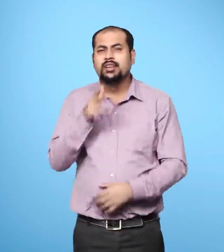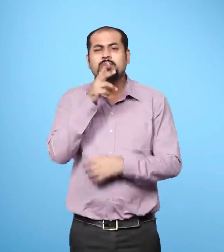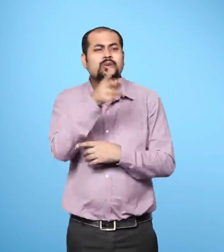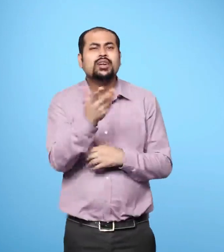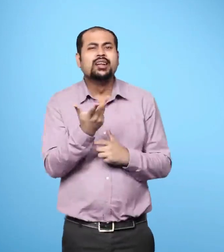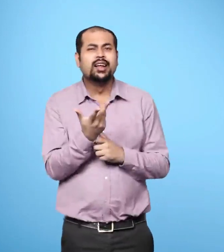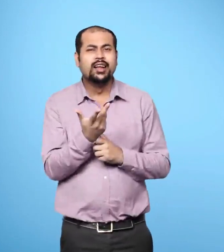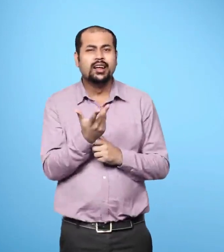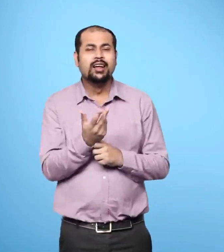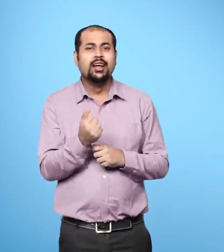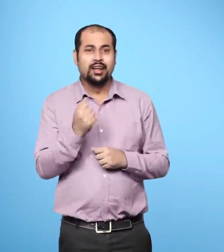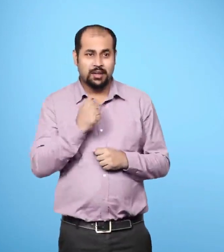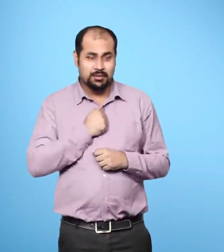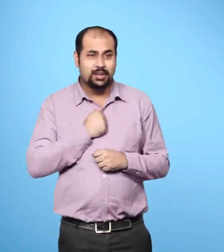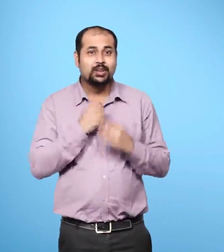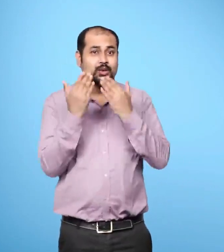We have to clean our school today.